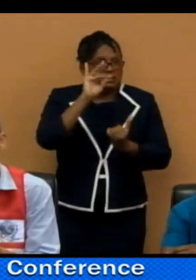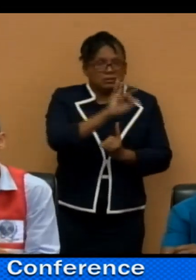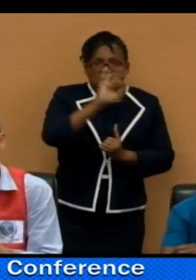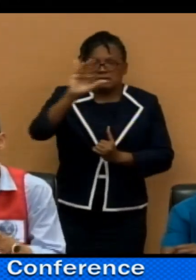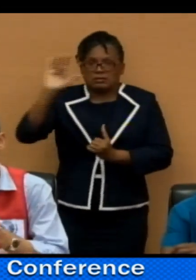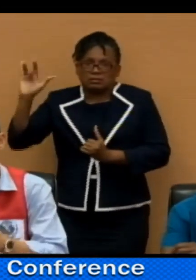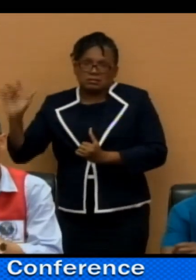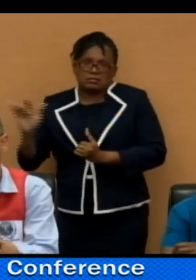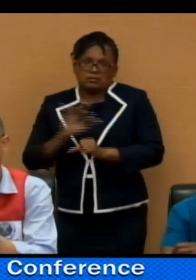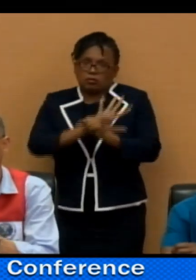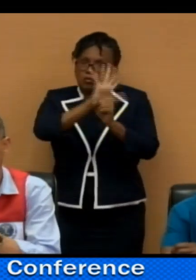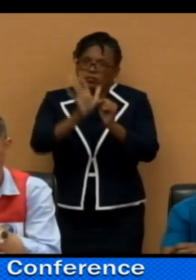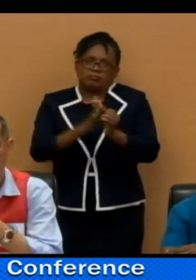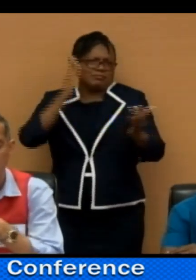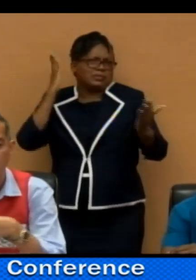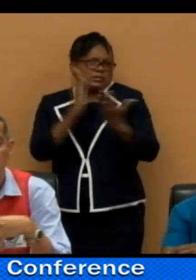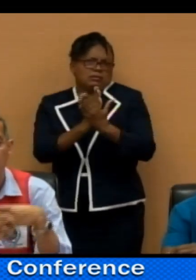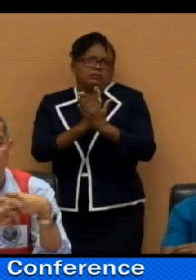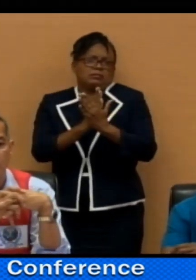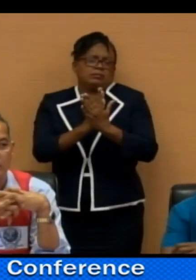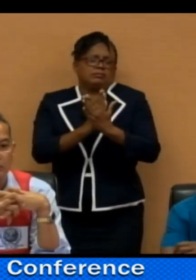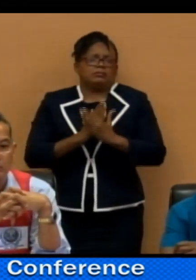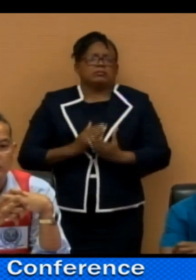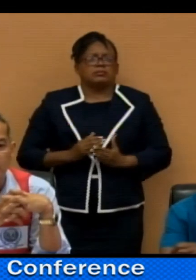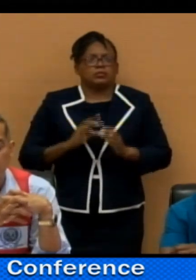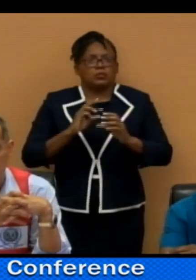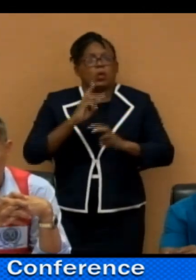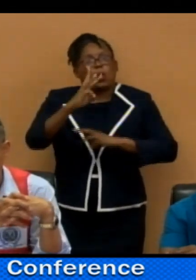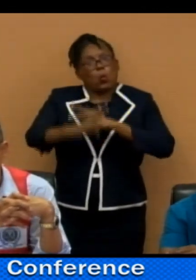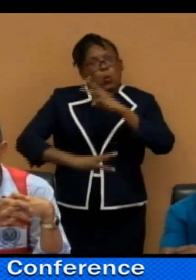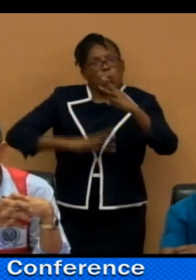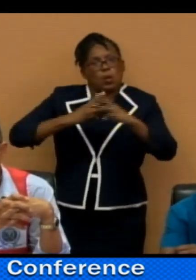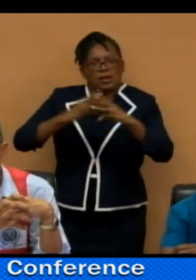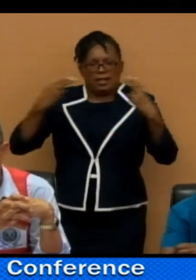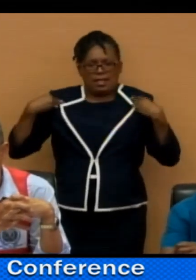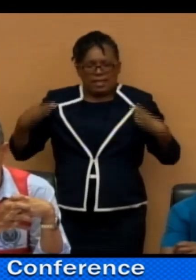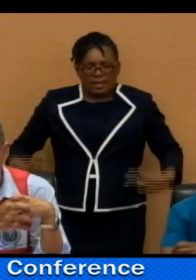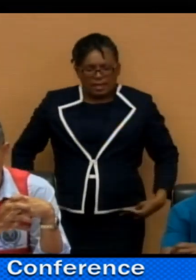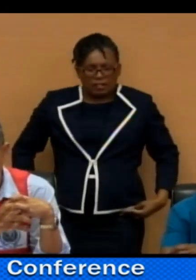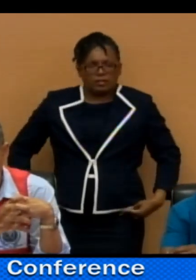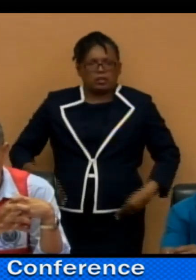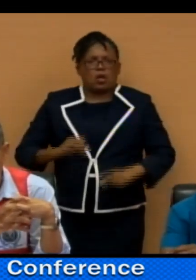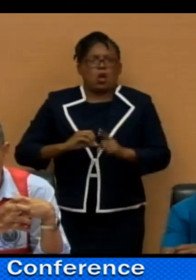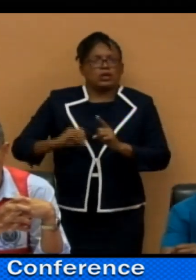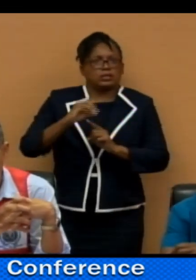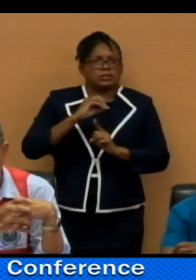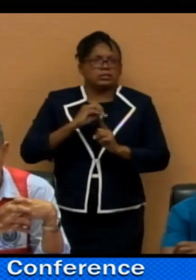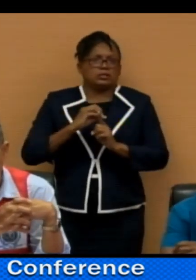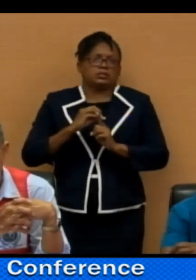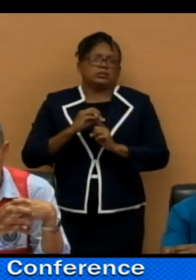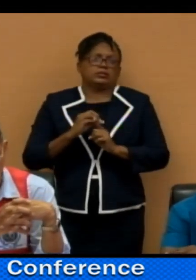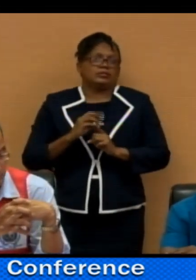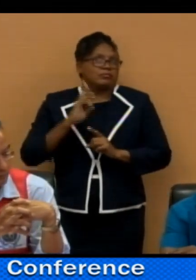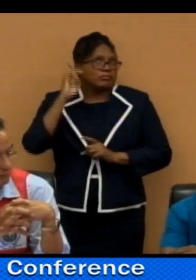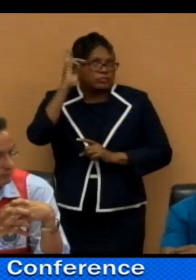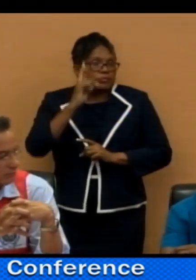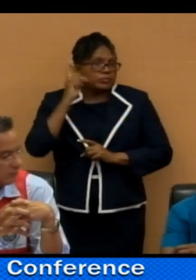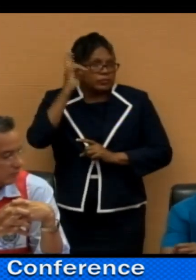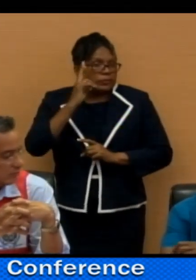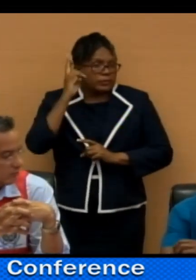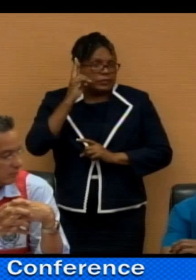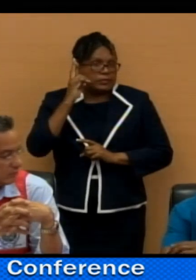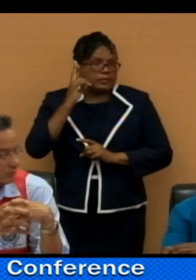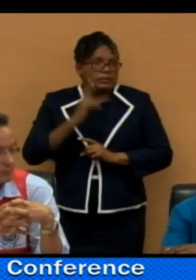cost. I want to remind you that the World Health Organization, through the epidemiological studies, have shown that